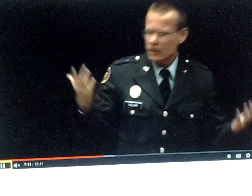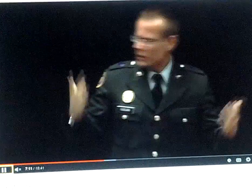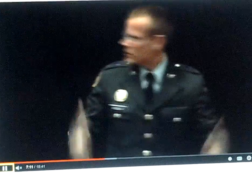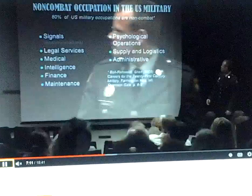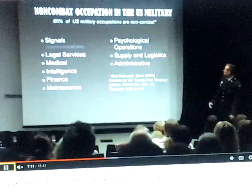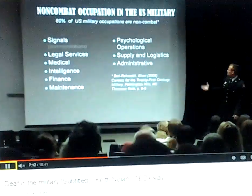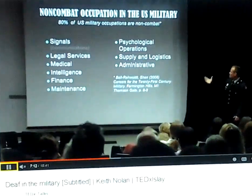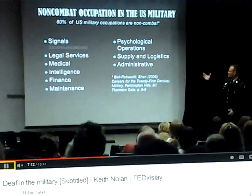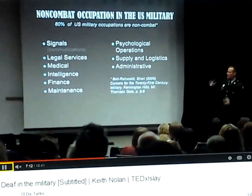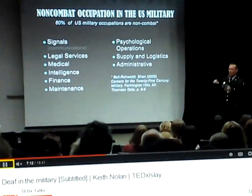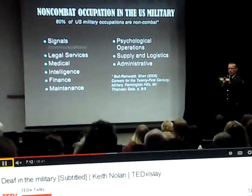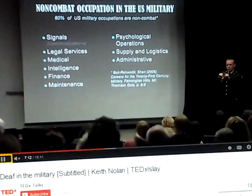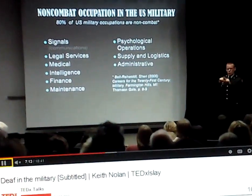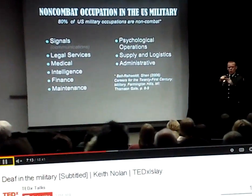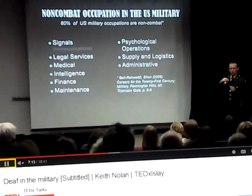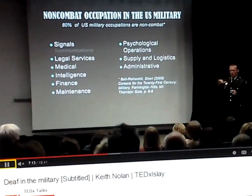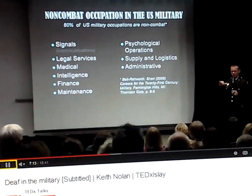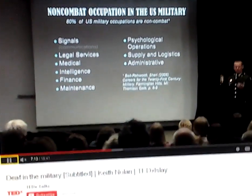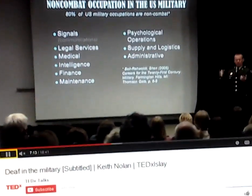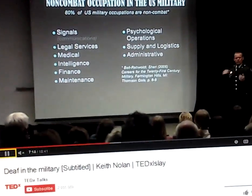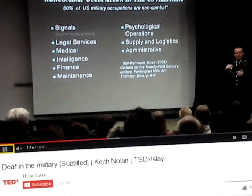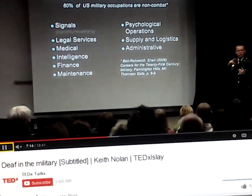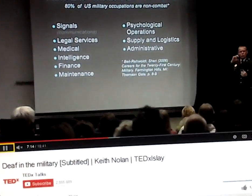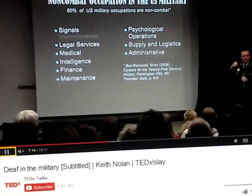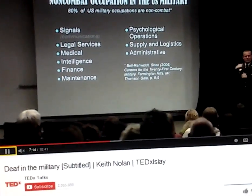So if these people can do it, why can't I?